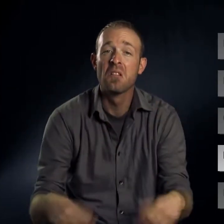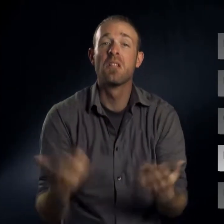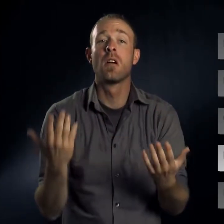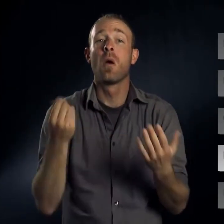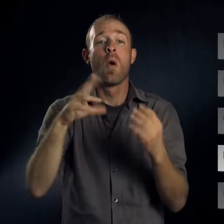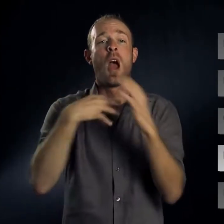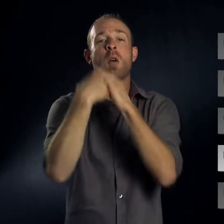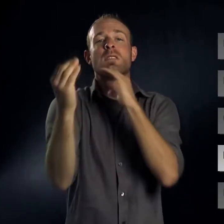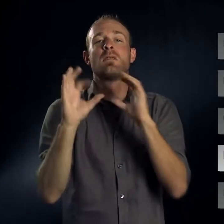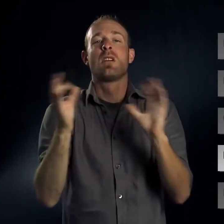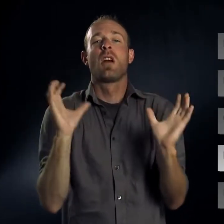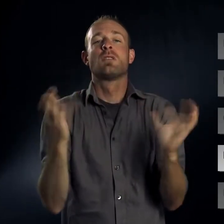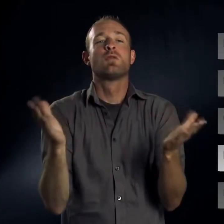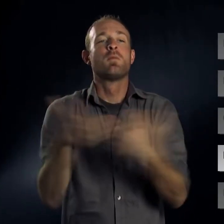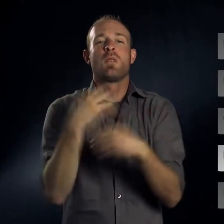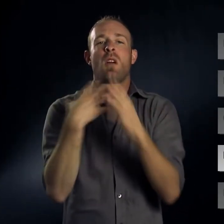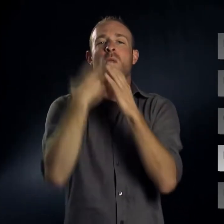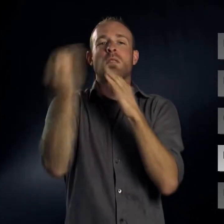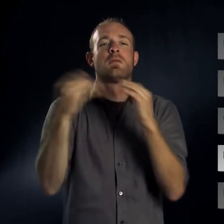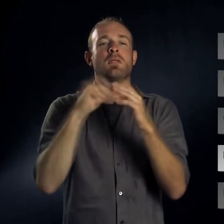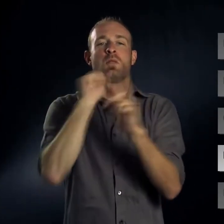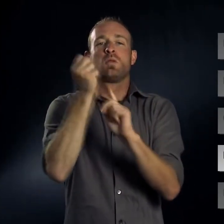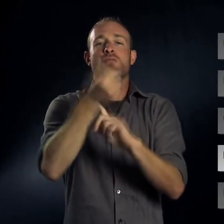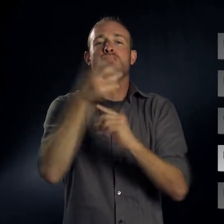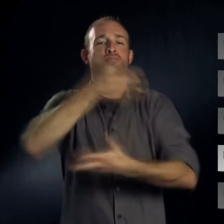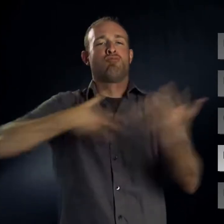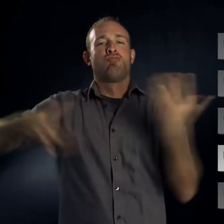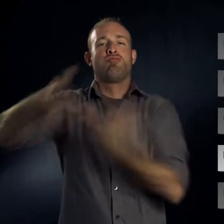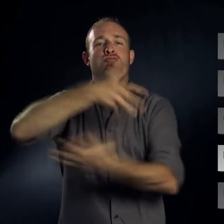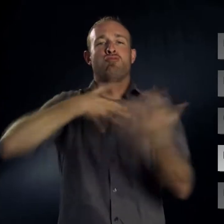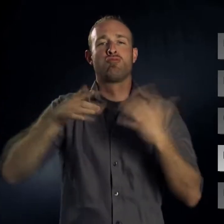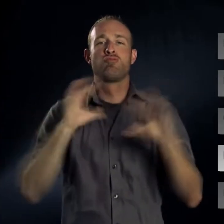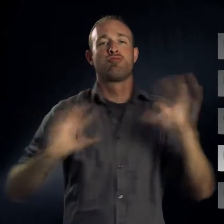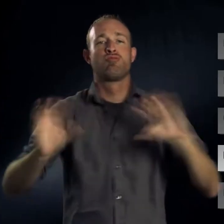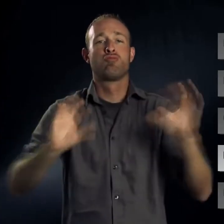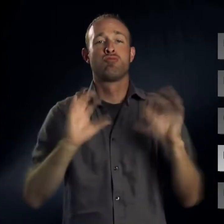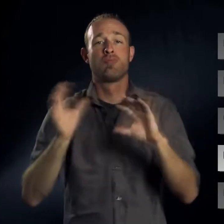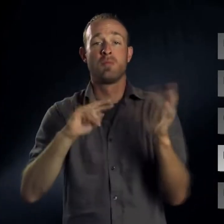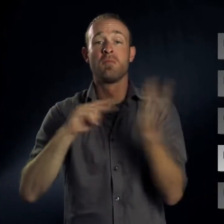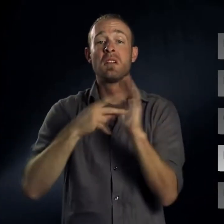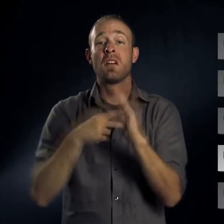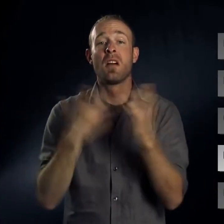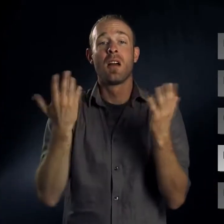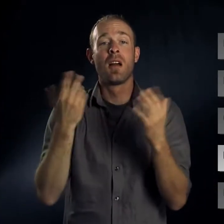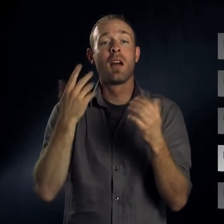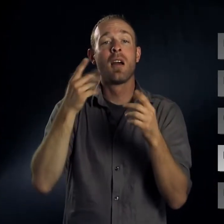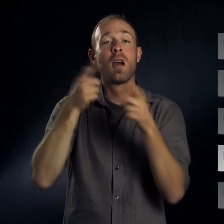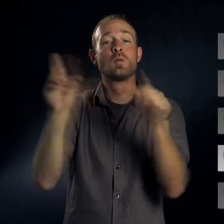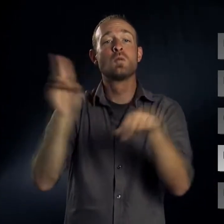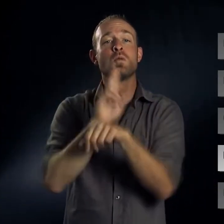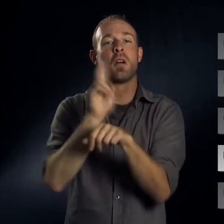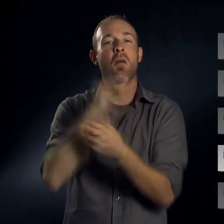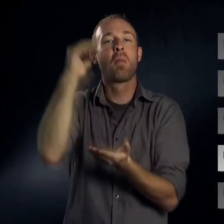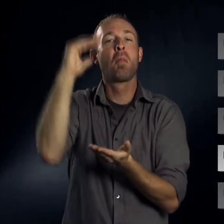more equal and less of a power diversity. People typically use this outside of the classroom